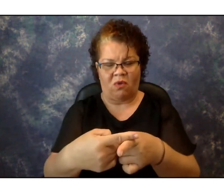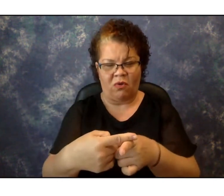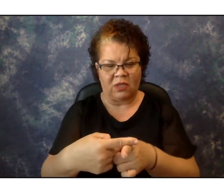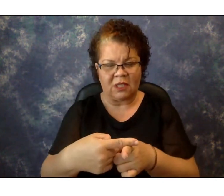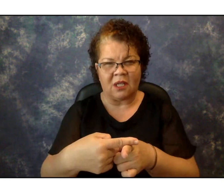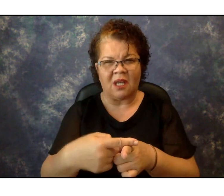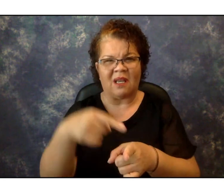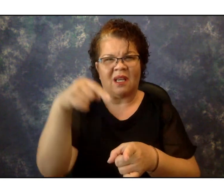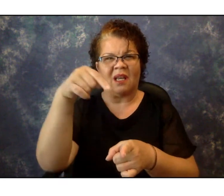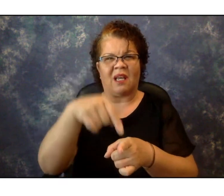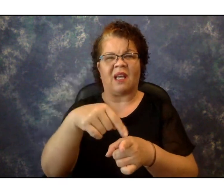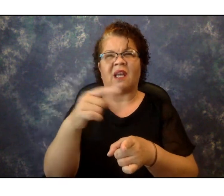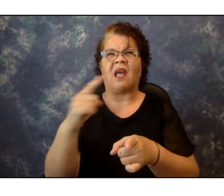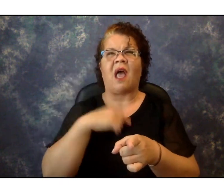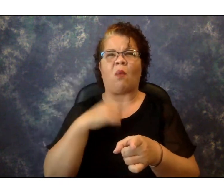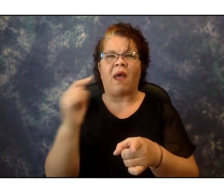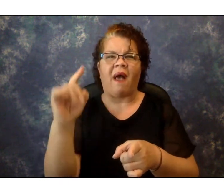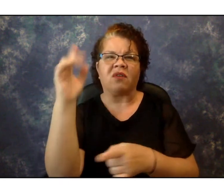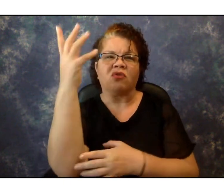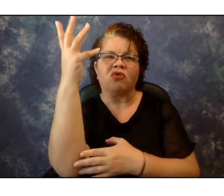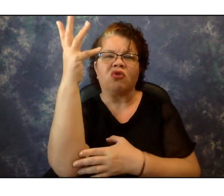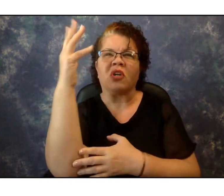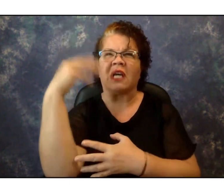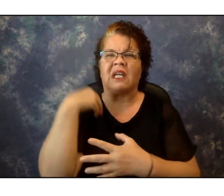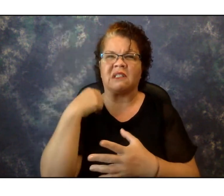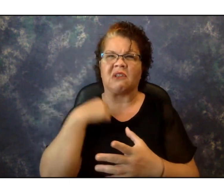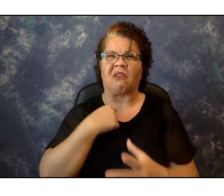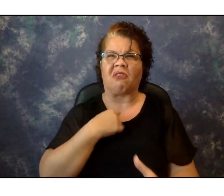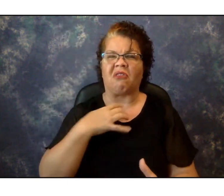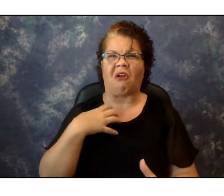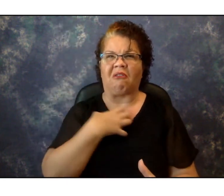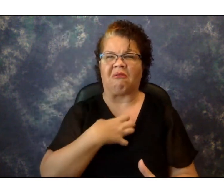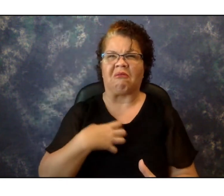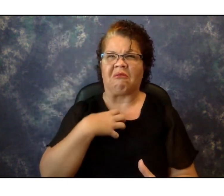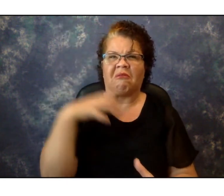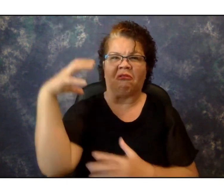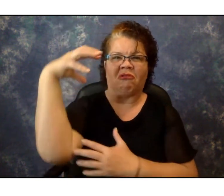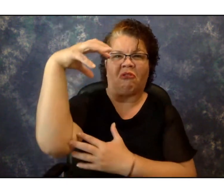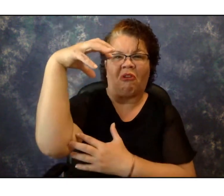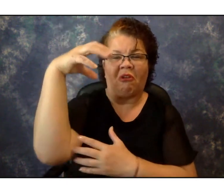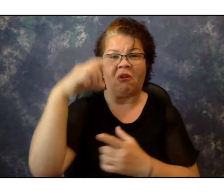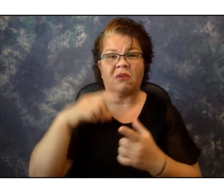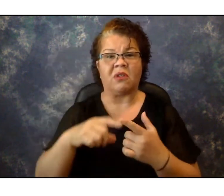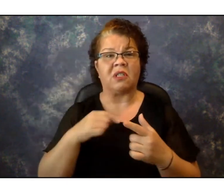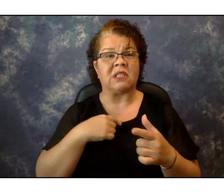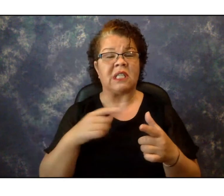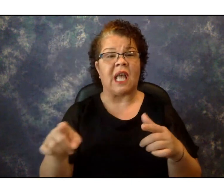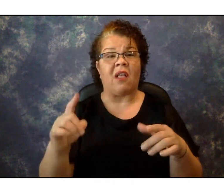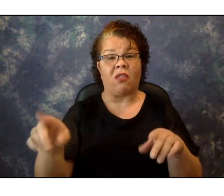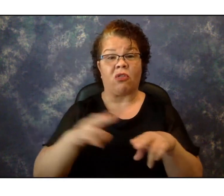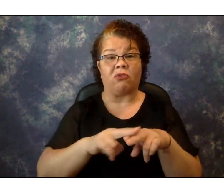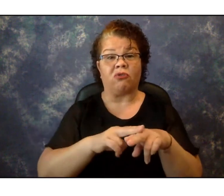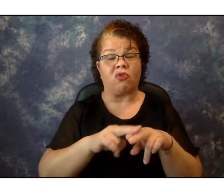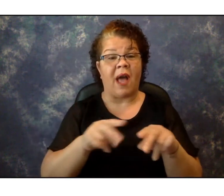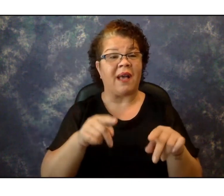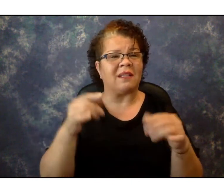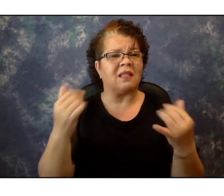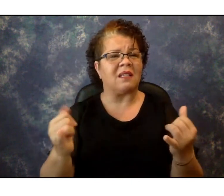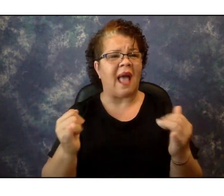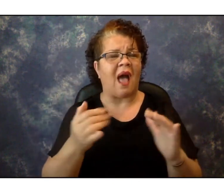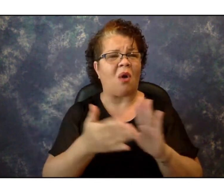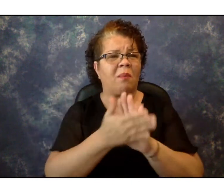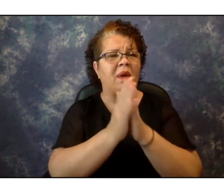tree, the Bryant store facing the tracks, now turned the color of earth, tumbling